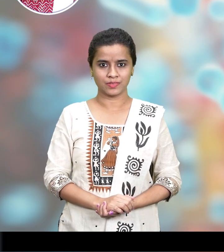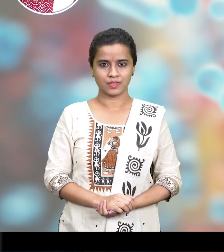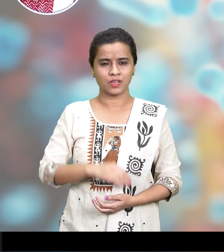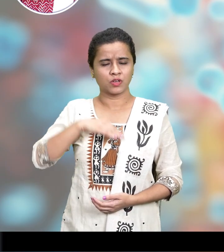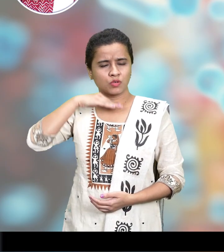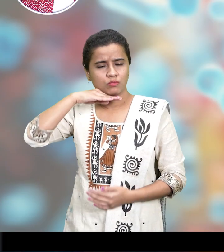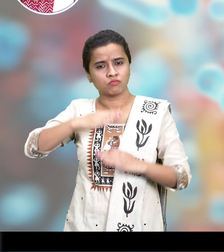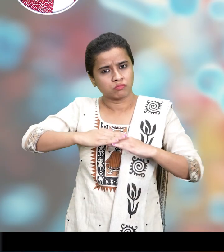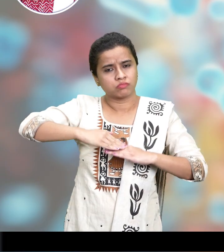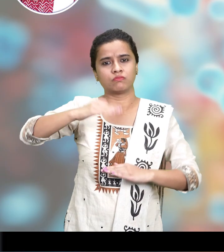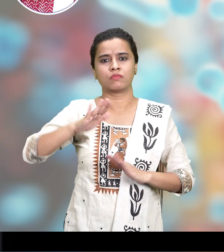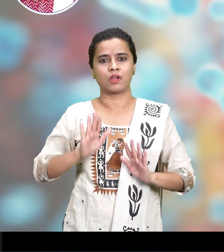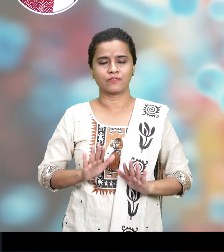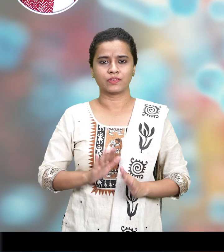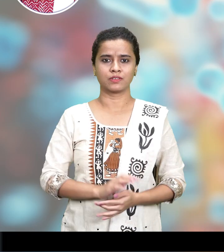influenza,